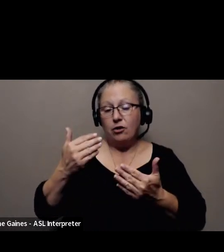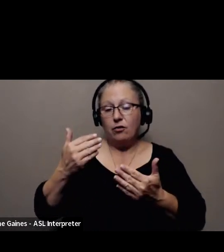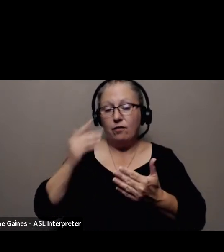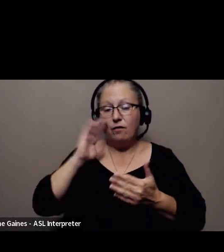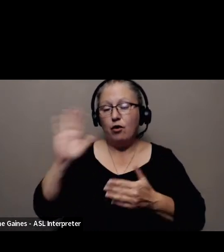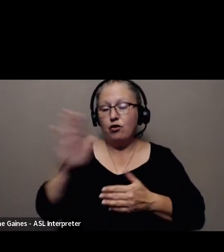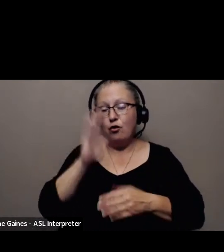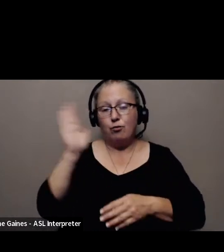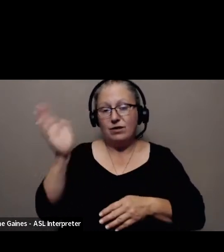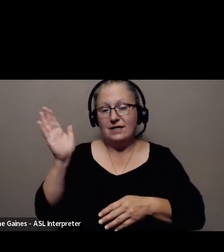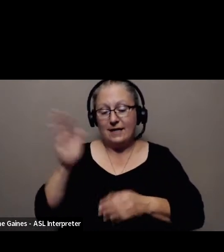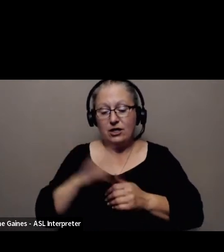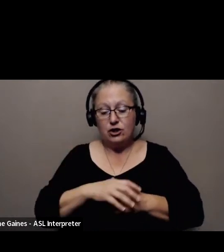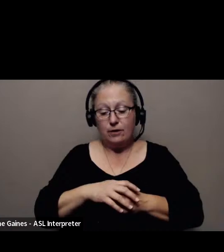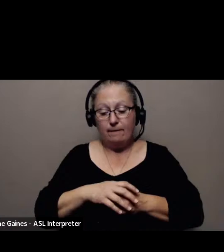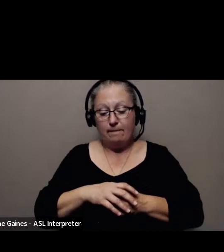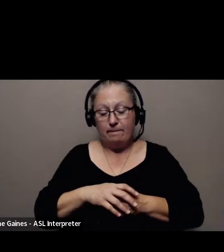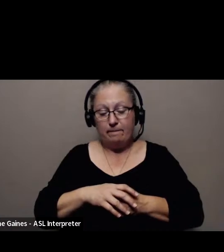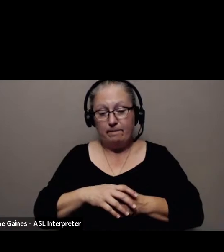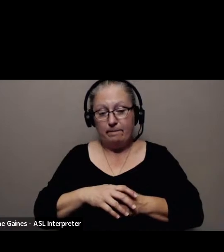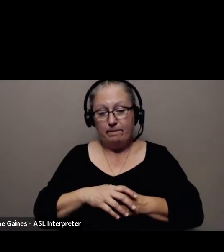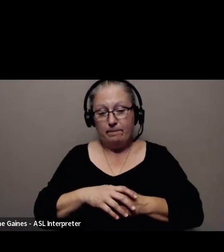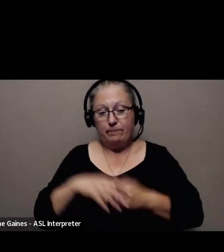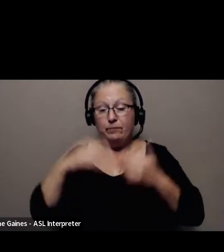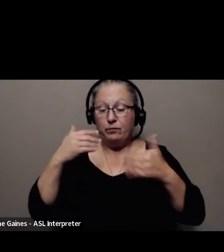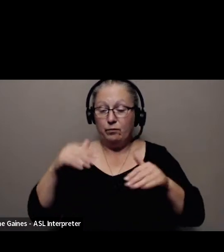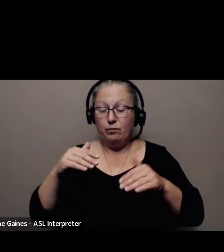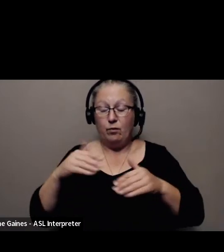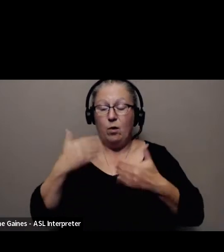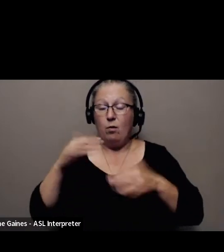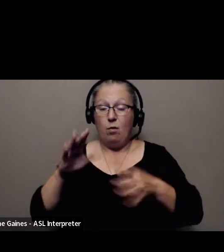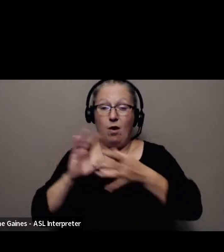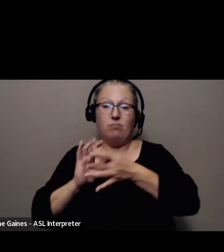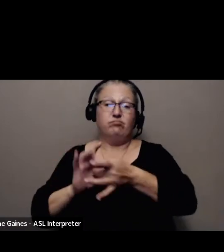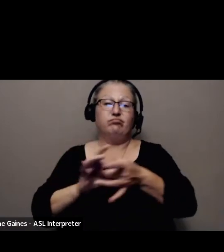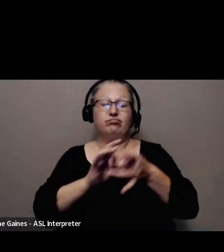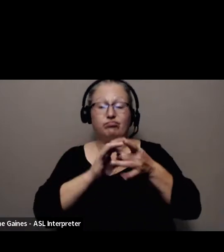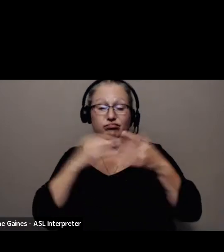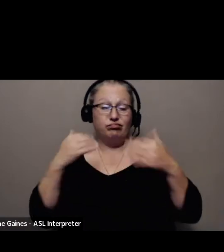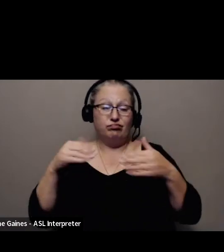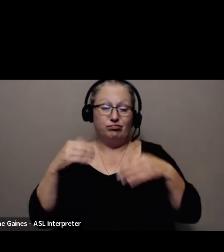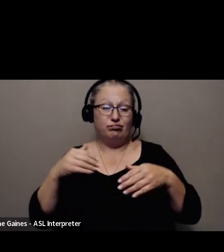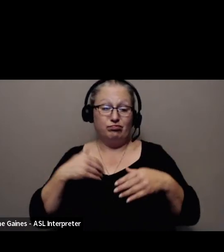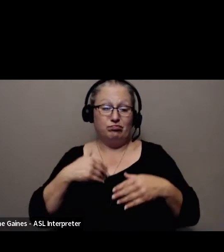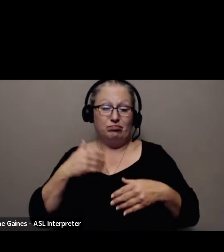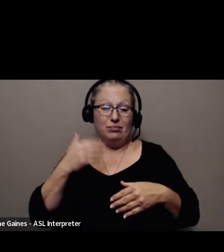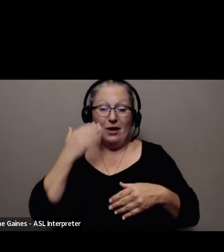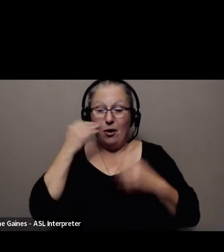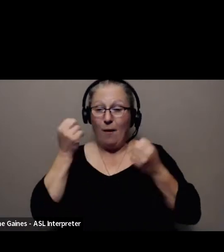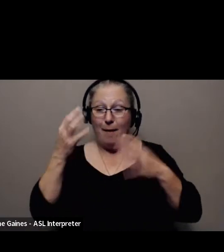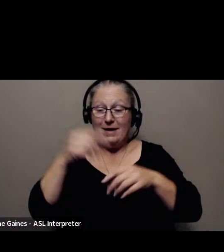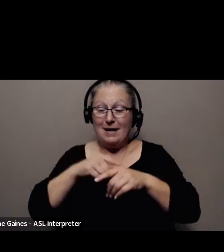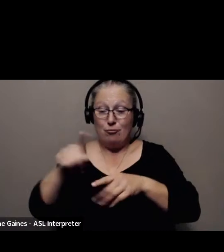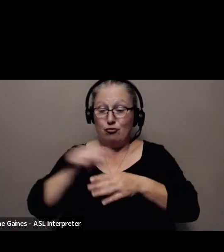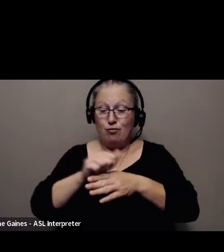your presentations. Boy, that was really well coordinated. Yeah. I don't know how many times you practiced